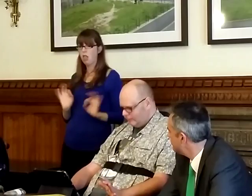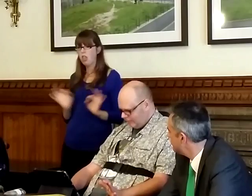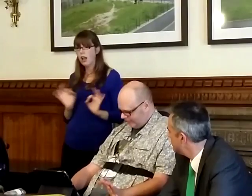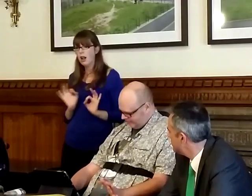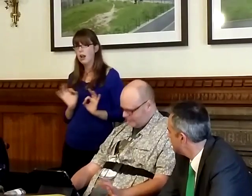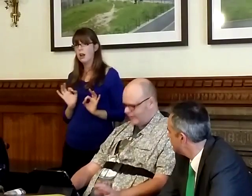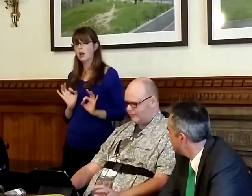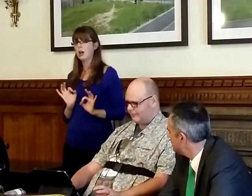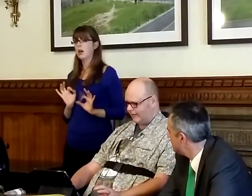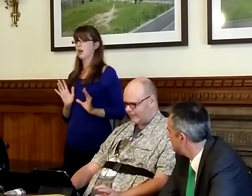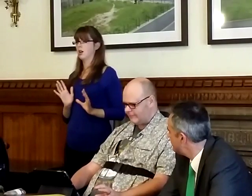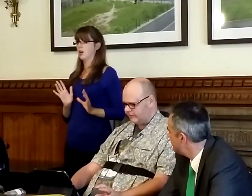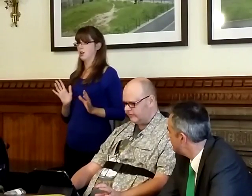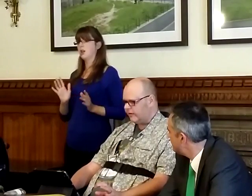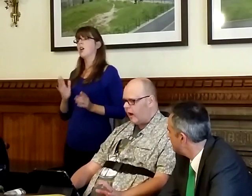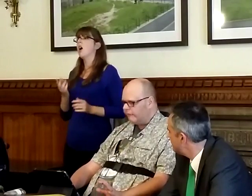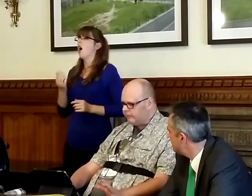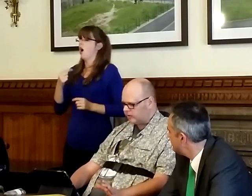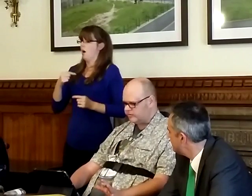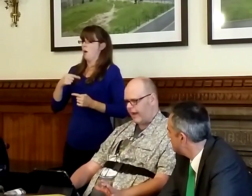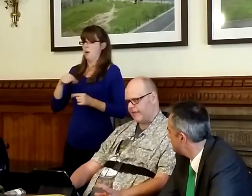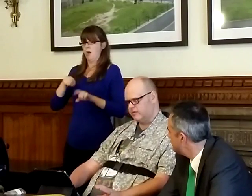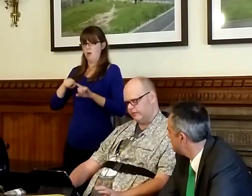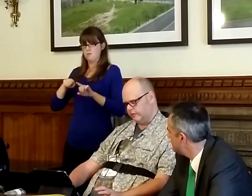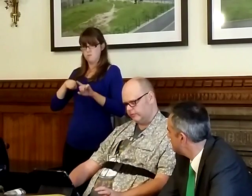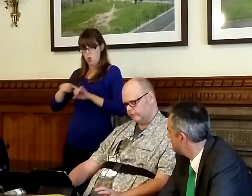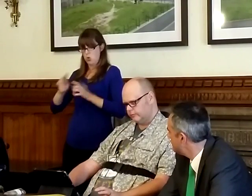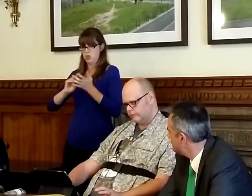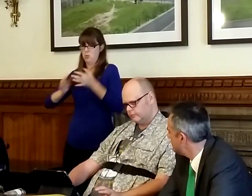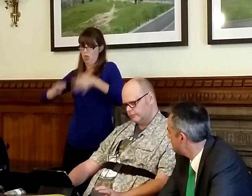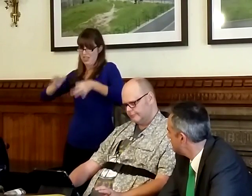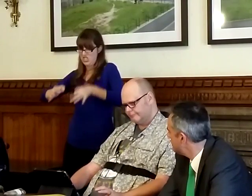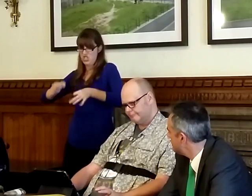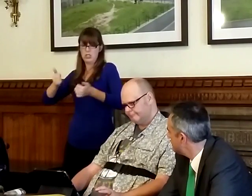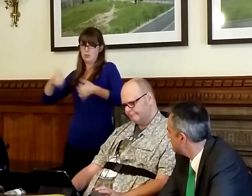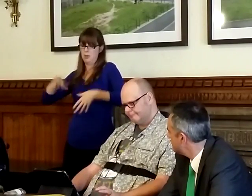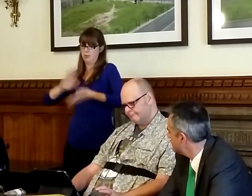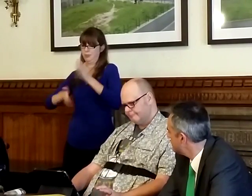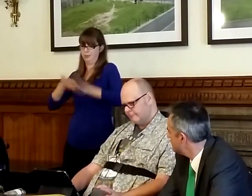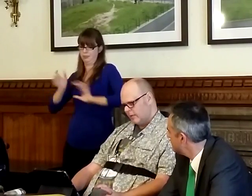politicians, with a few notable exceptions, have washed their hands of us.